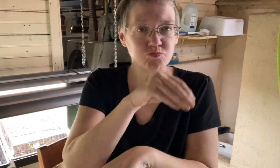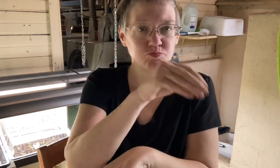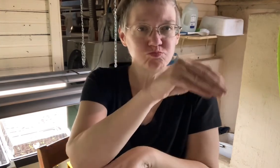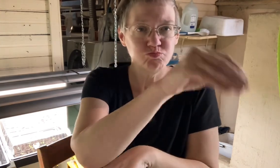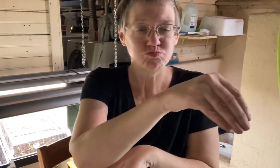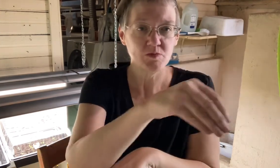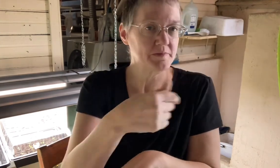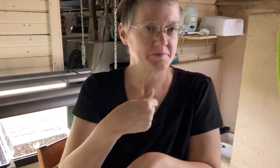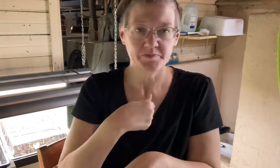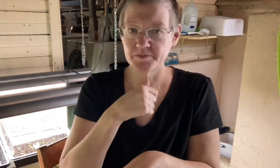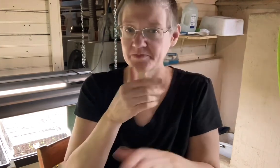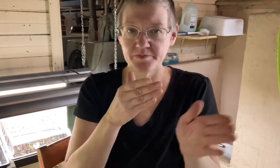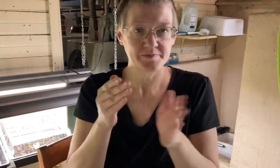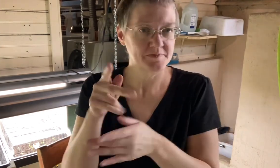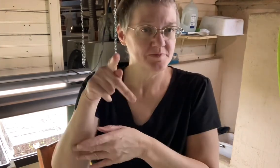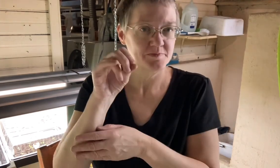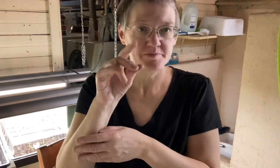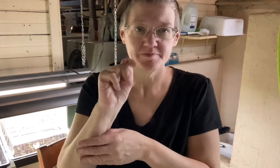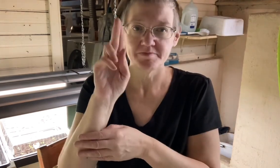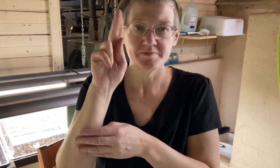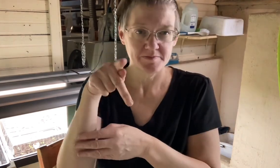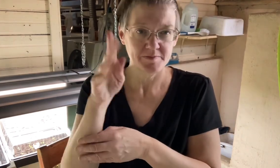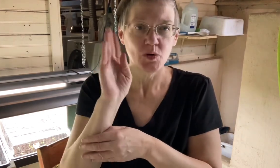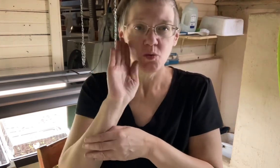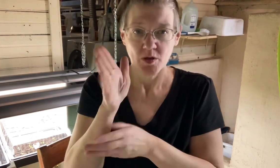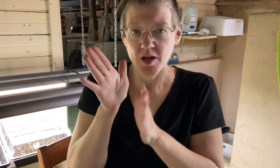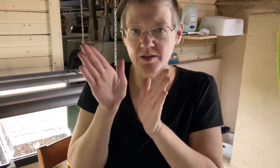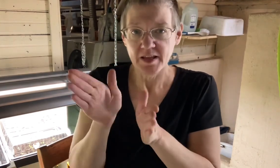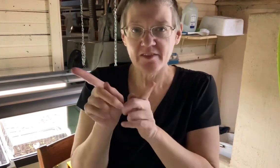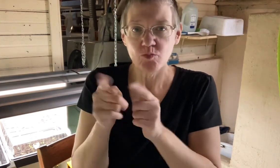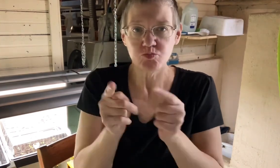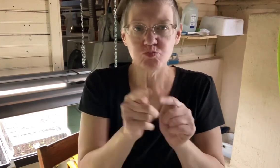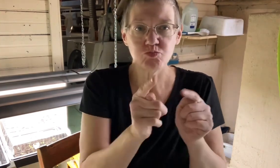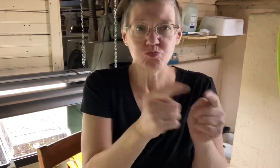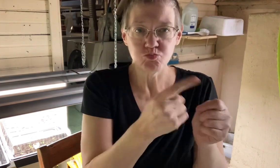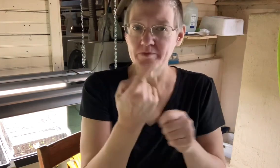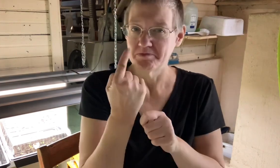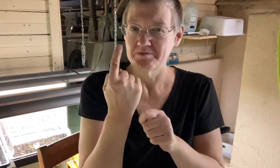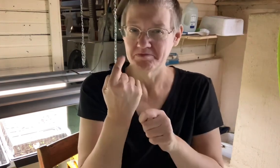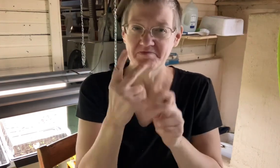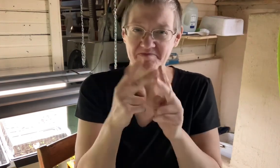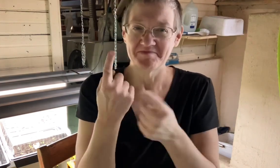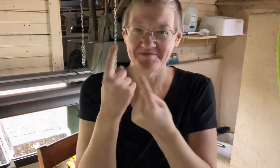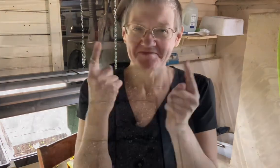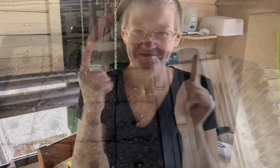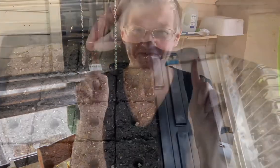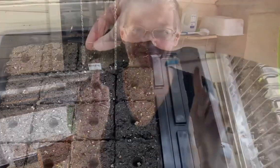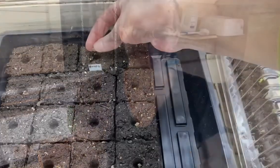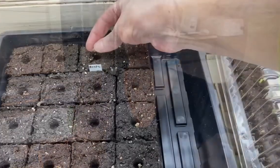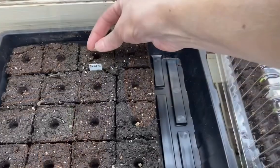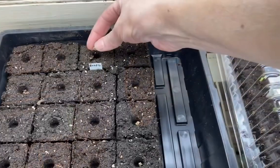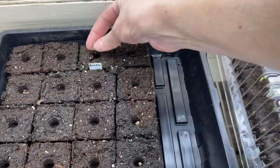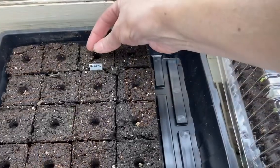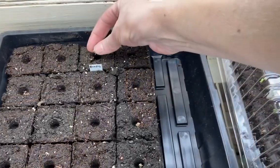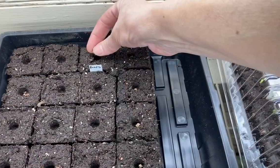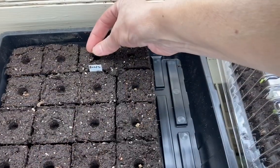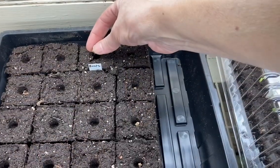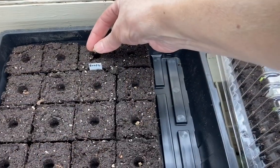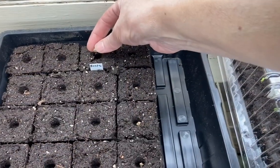them off before planting them out in the garden. I don't plan to pot them up. I'm just going to leave them in the soil blocks.